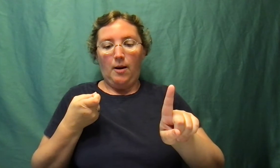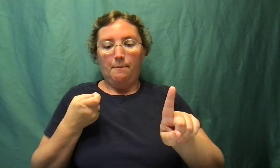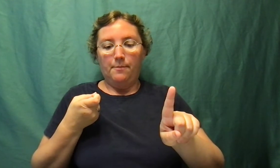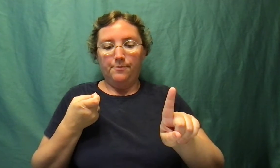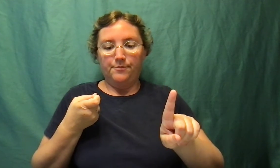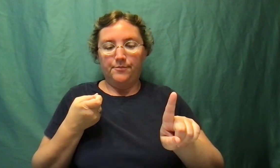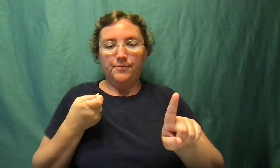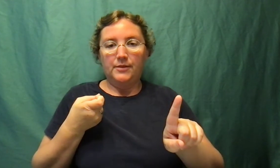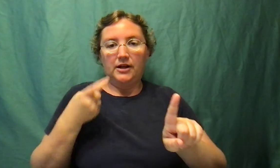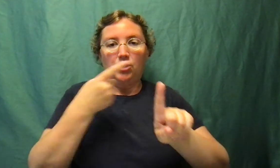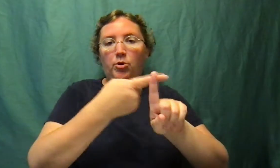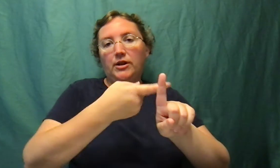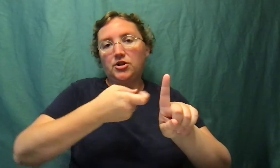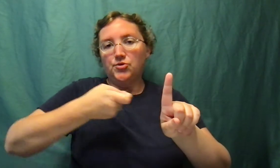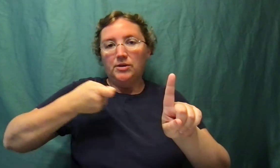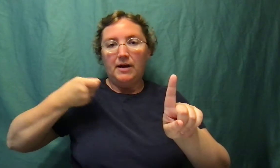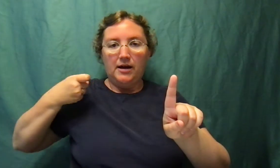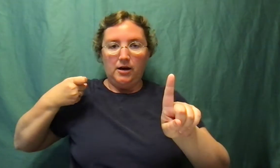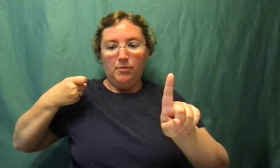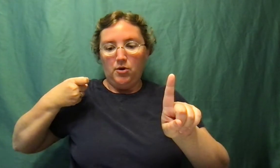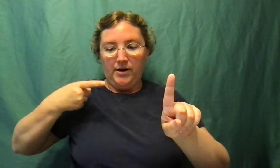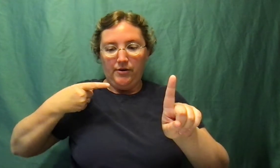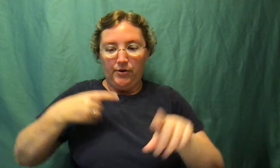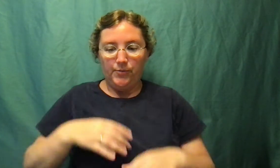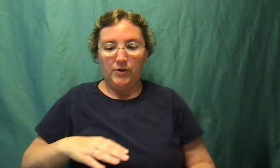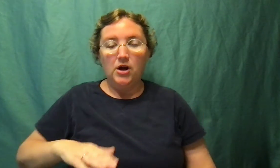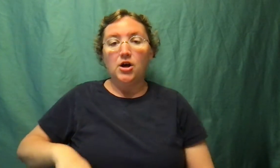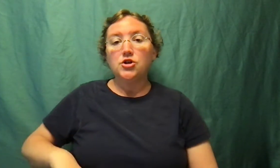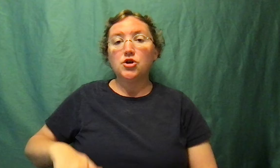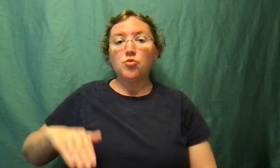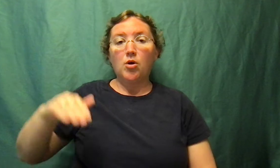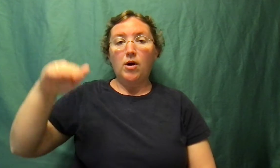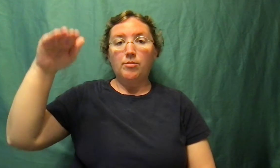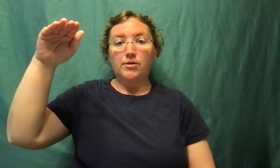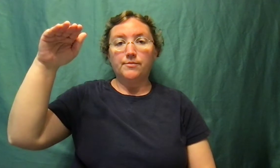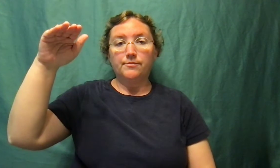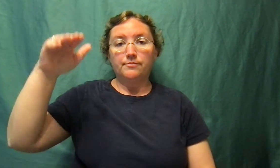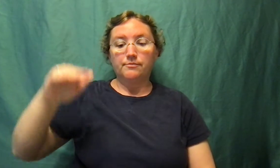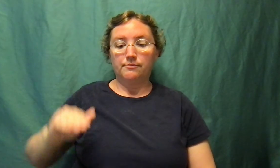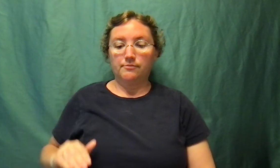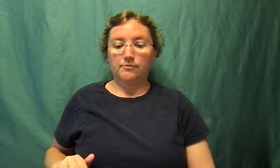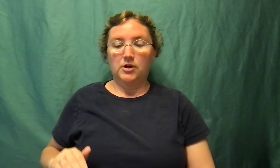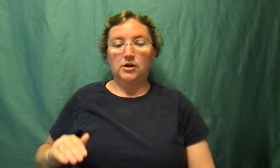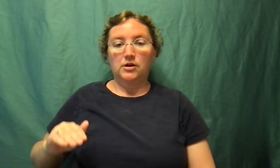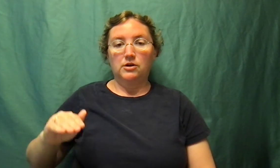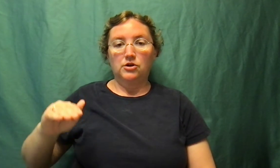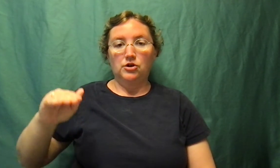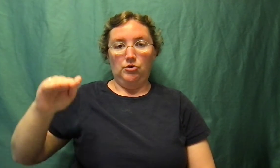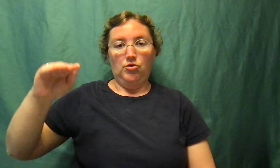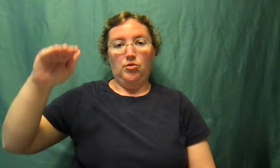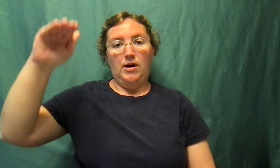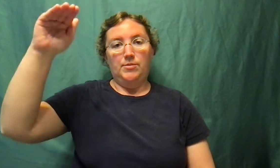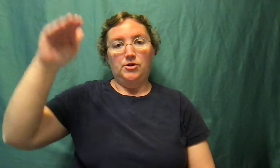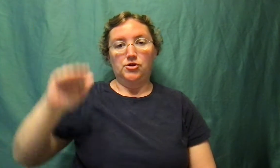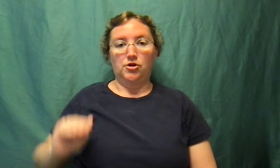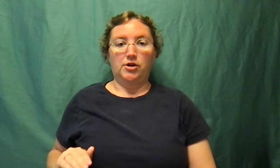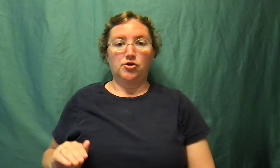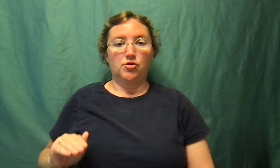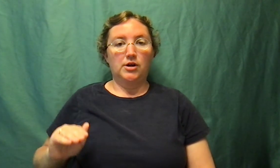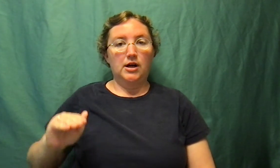From. Like you're pulling the string back on a bow and arrow. To grow up. To grow up. You start out short and